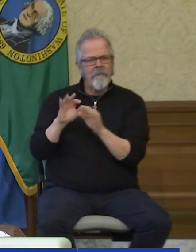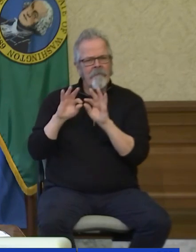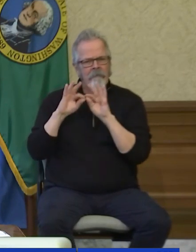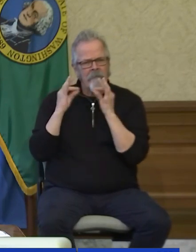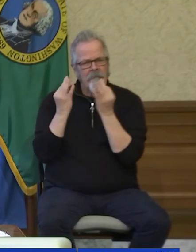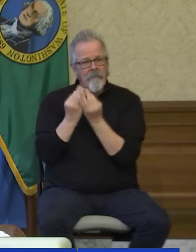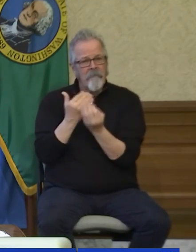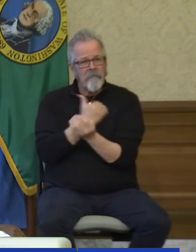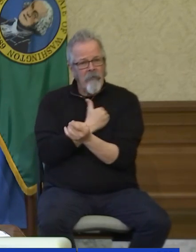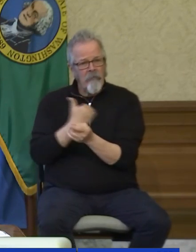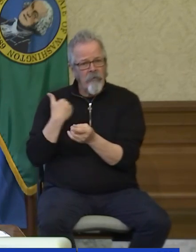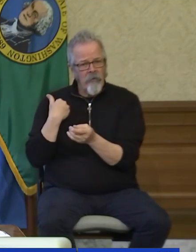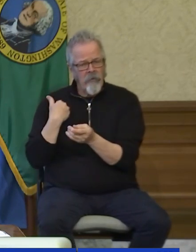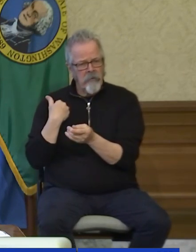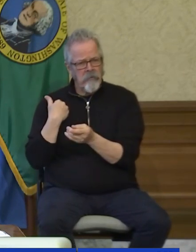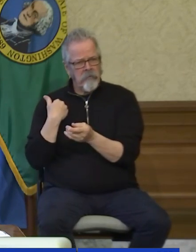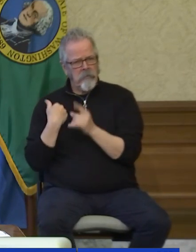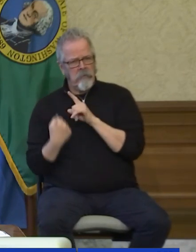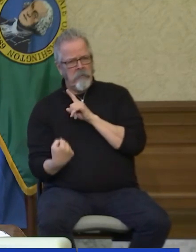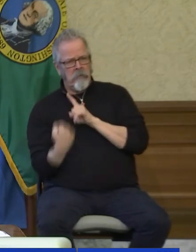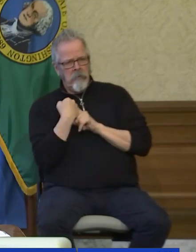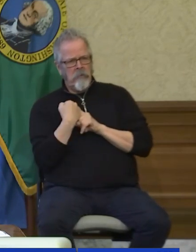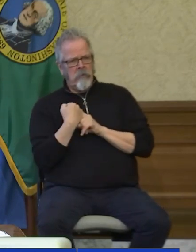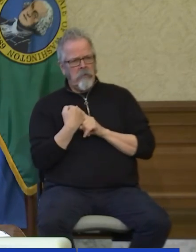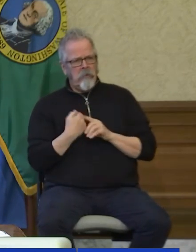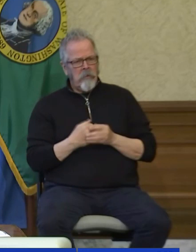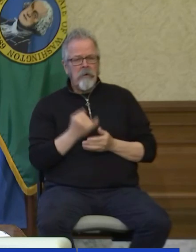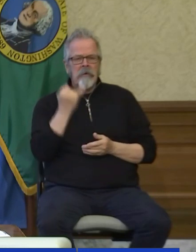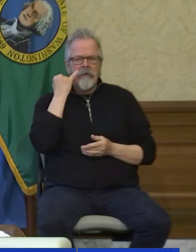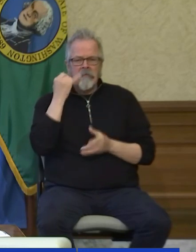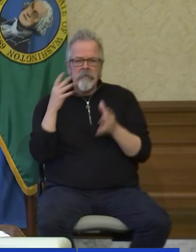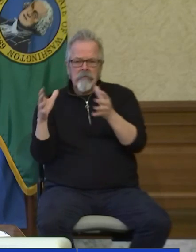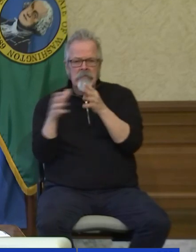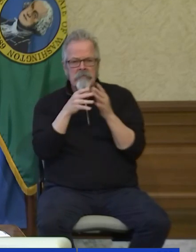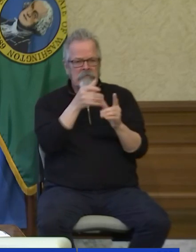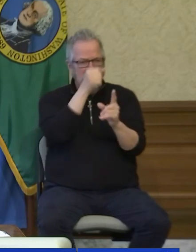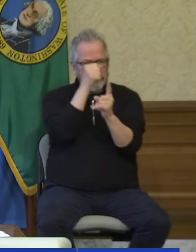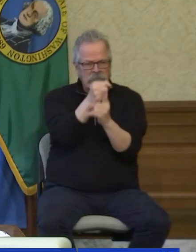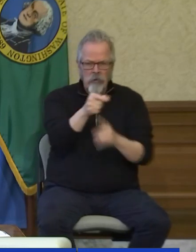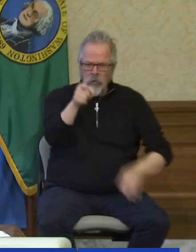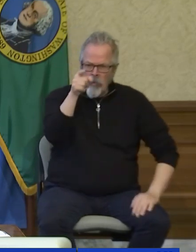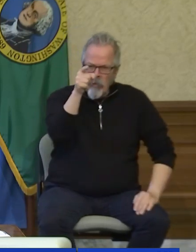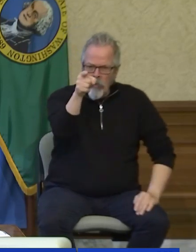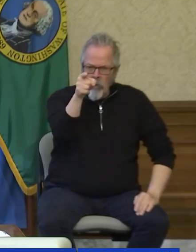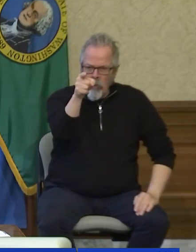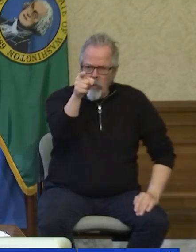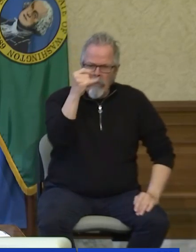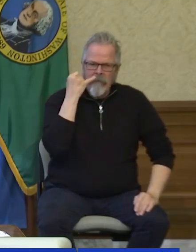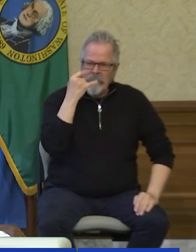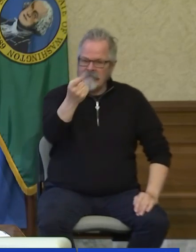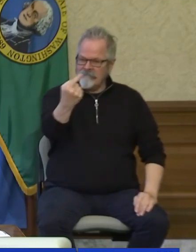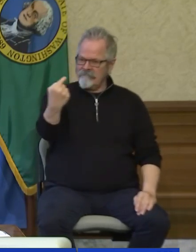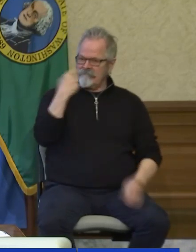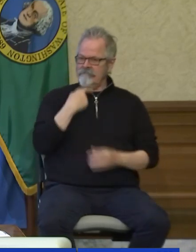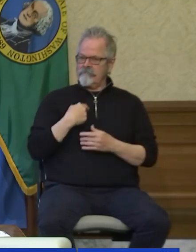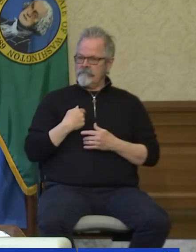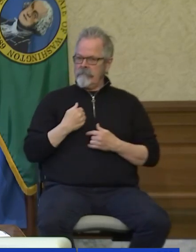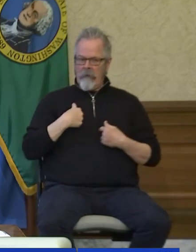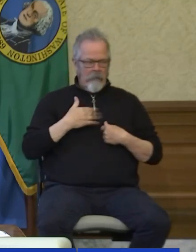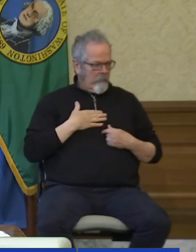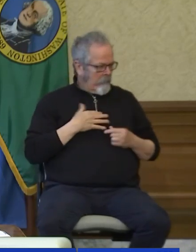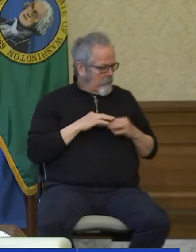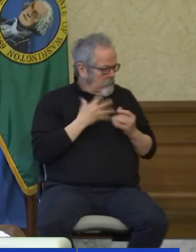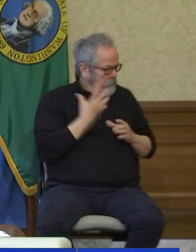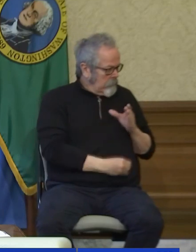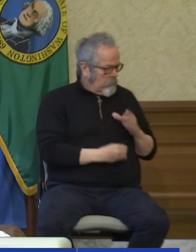virus. But as of this week, as many people have died in the United